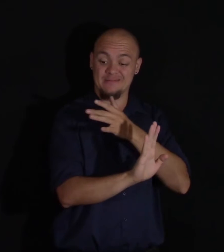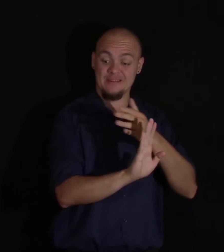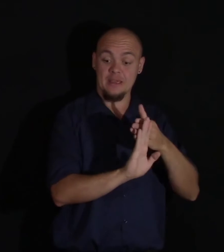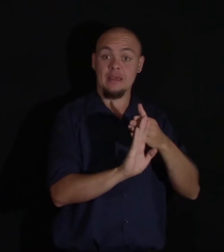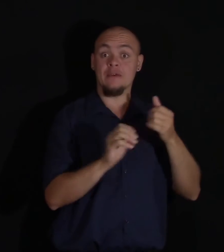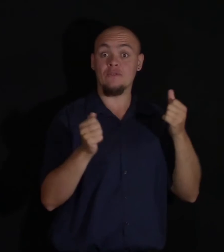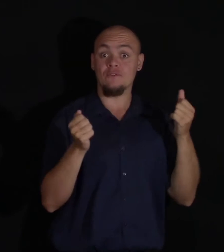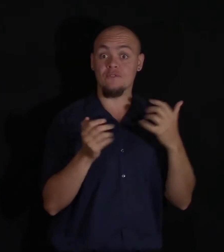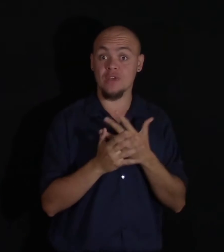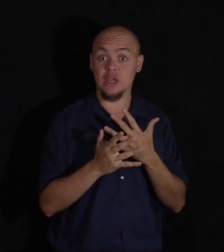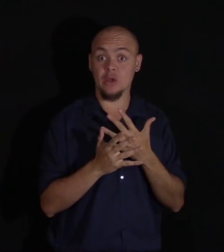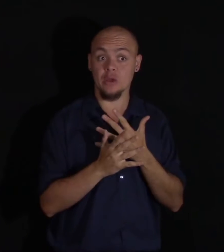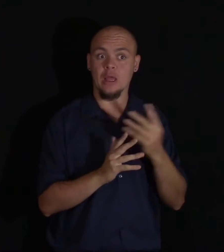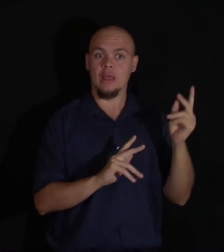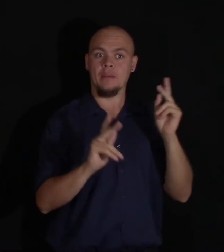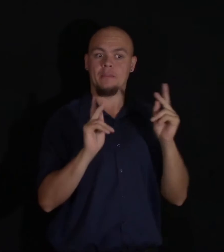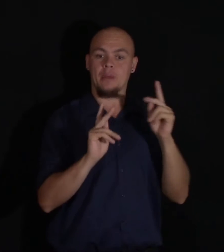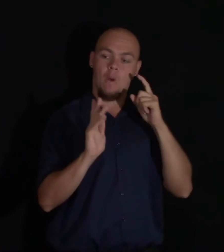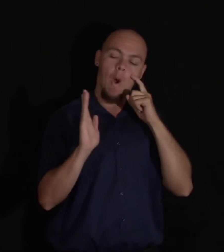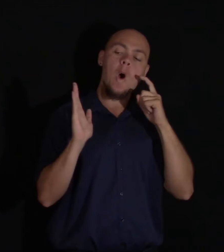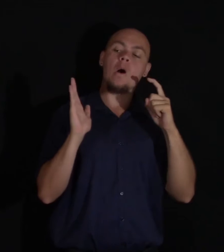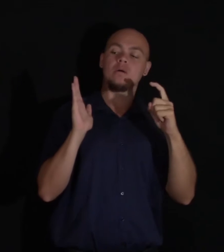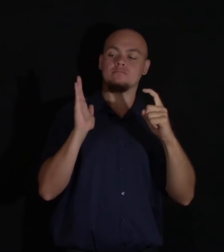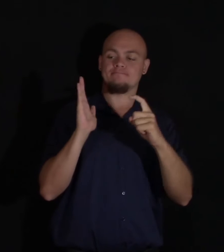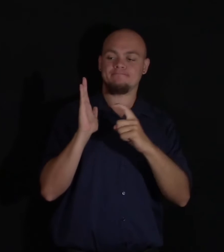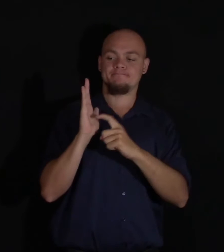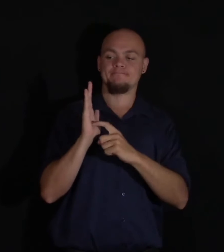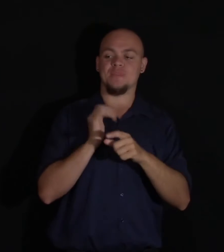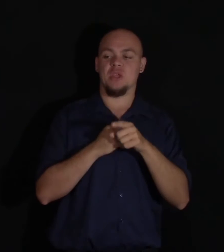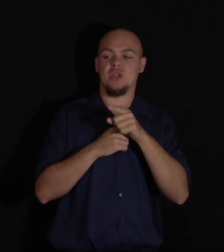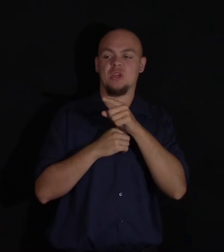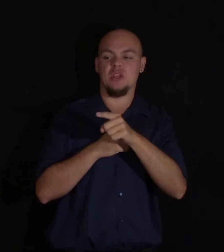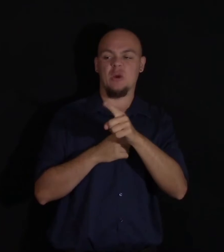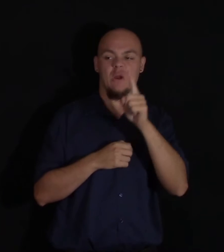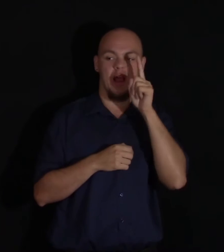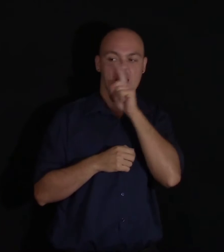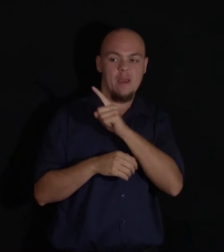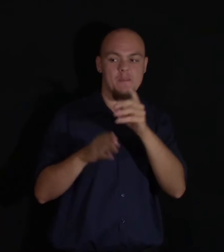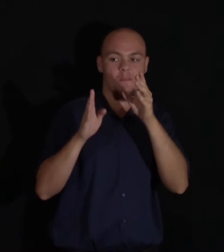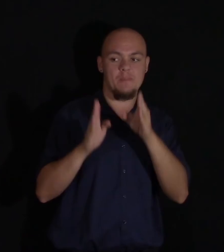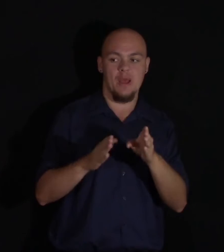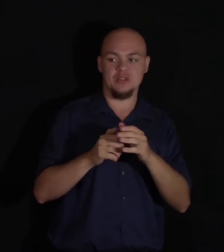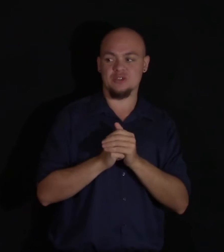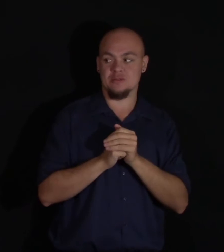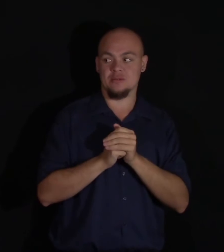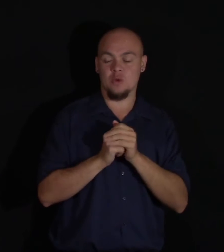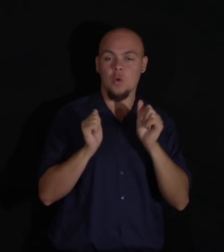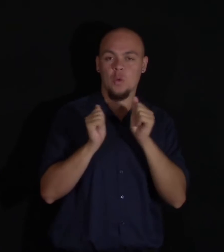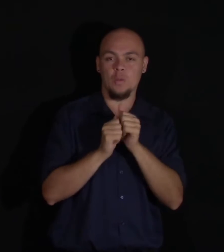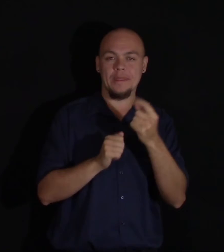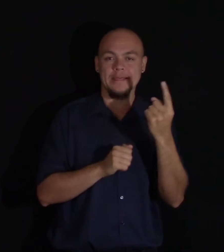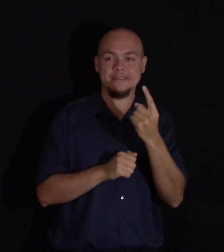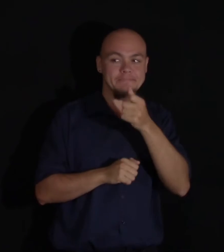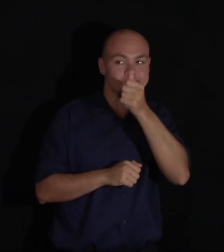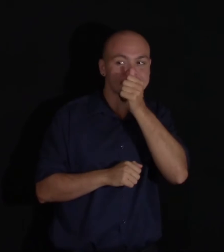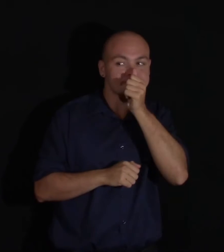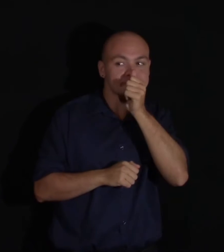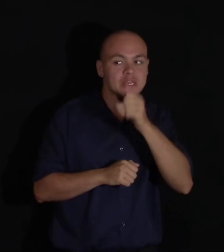fear that people would find out that I am an imposter with a secret.